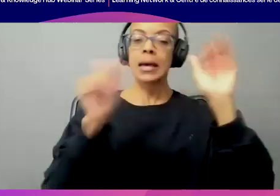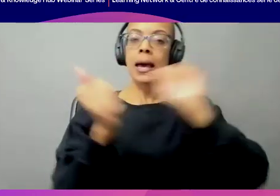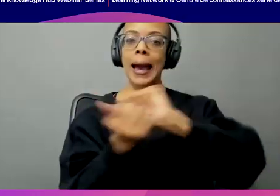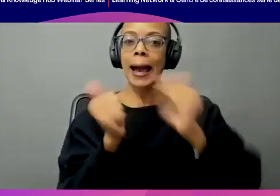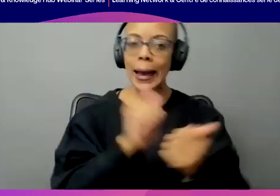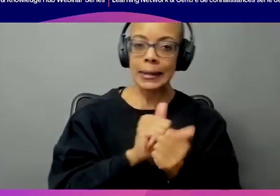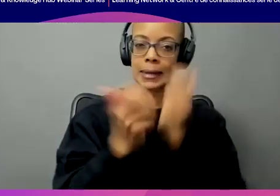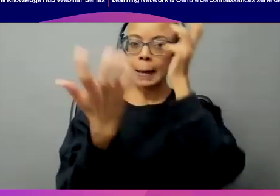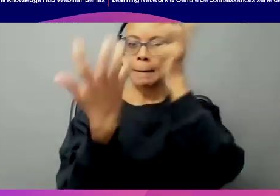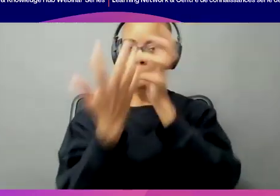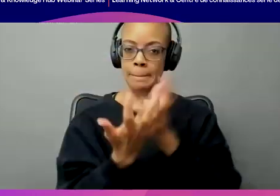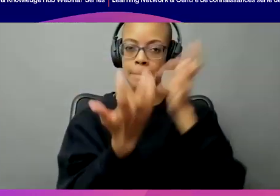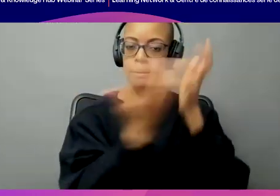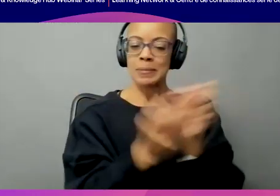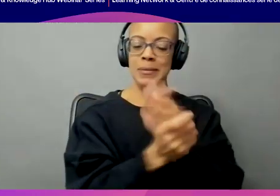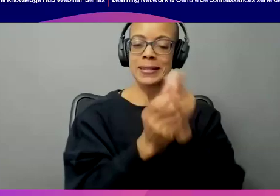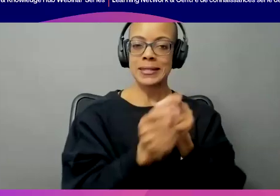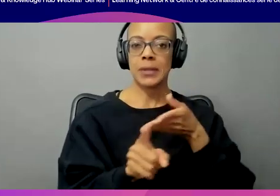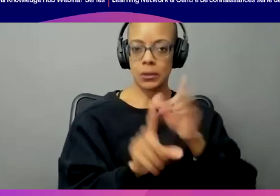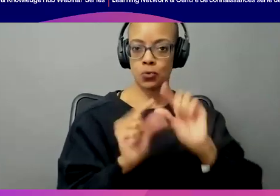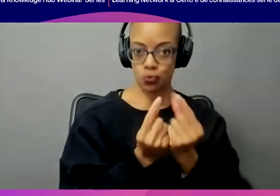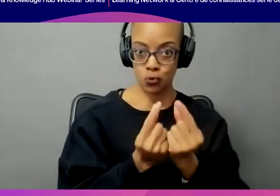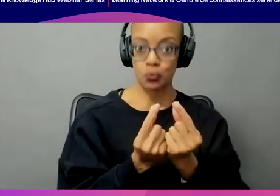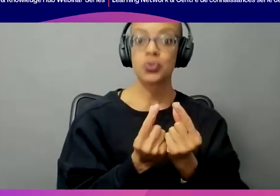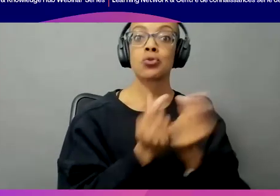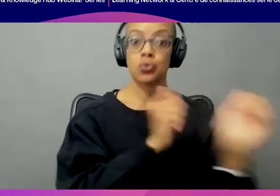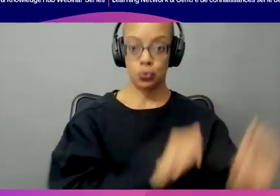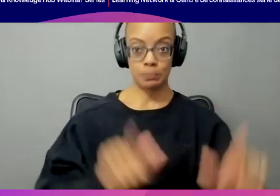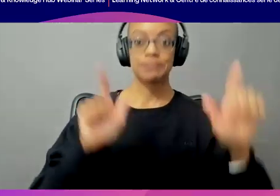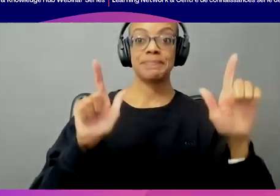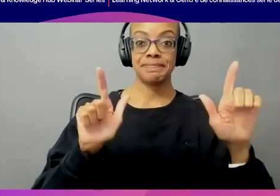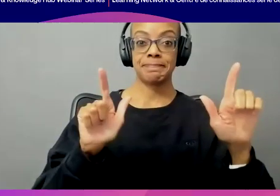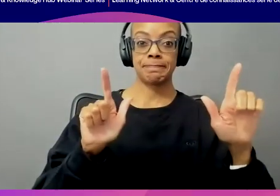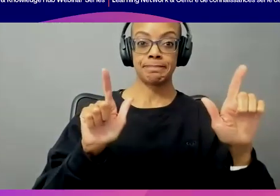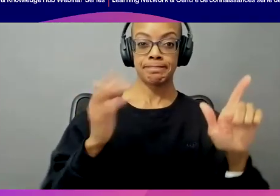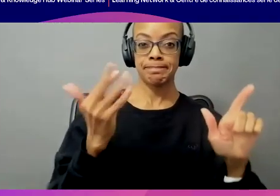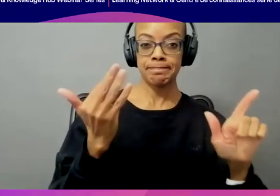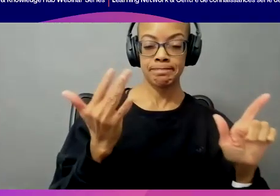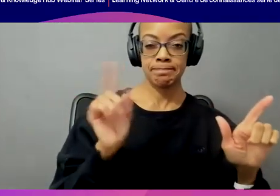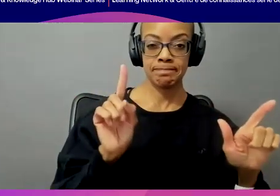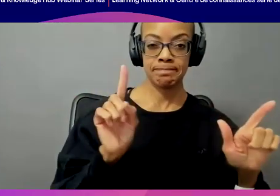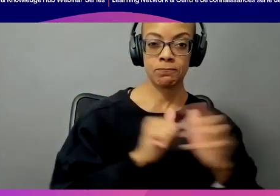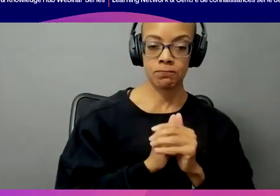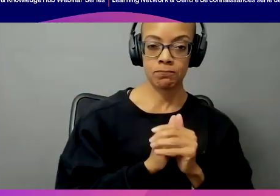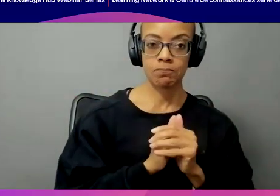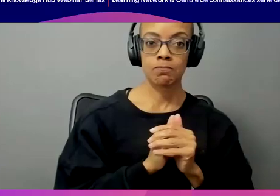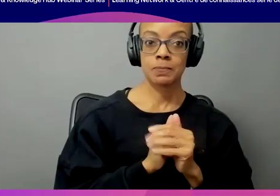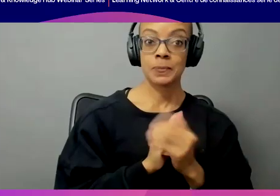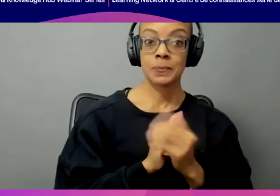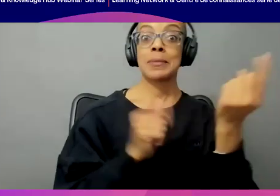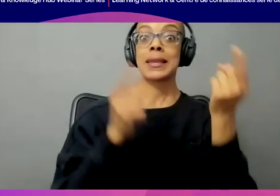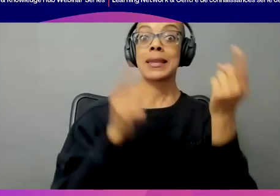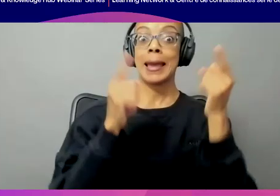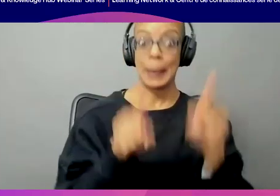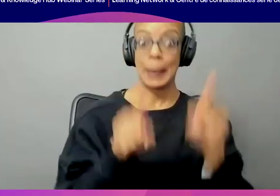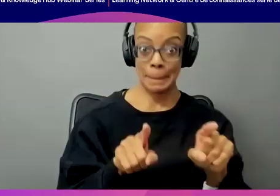for specific groups. So as we go back to slides, bear with us for a second. Something is going to happen, and that is